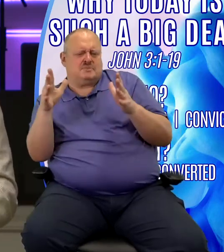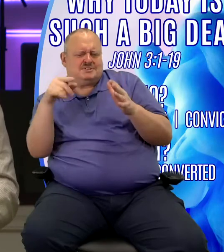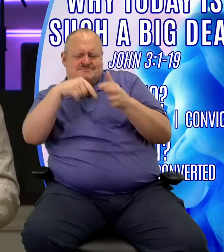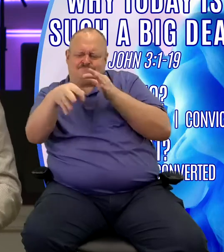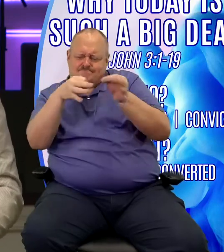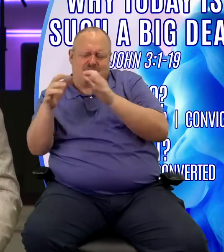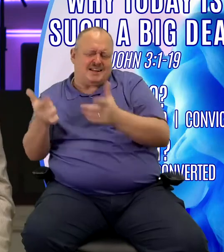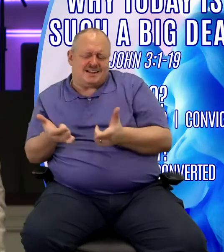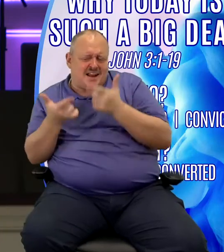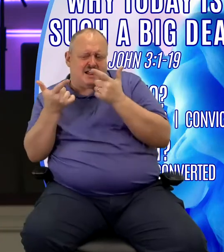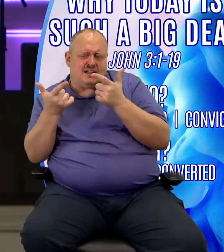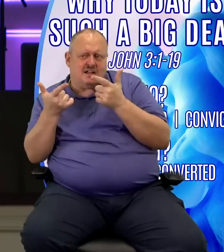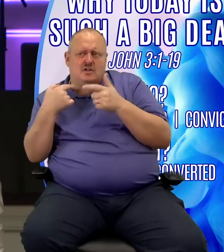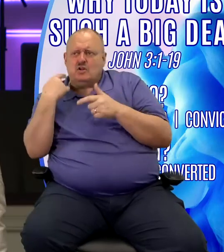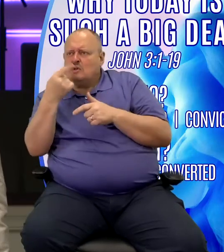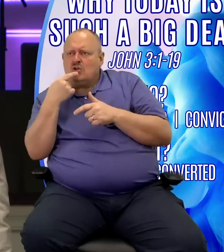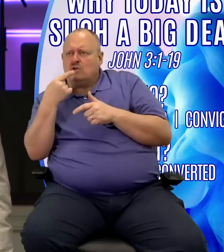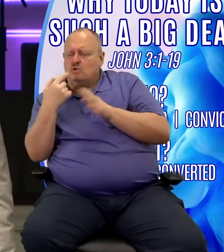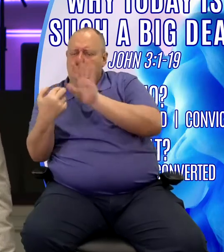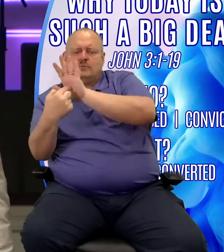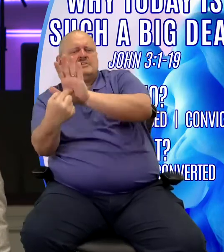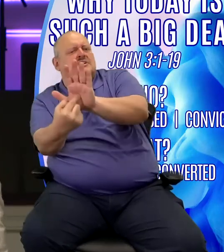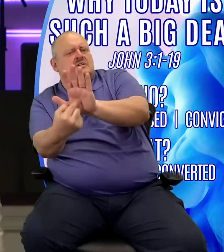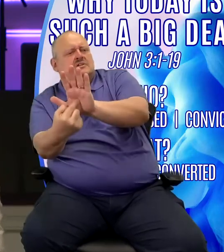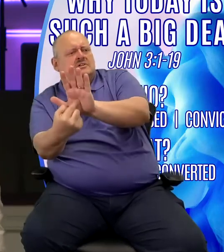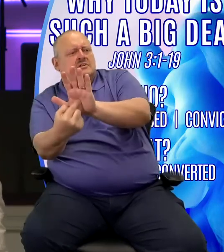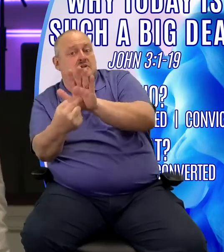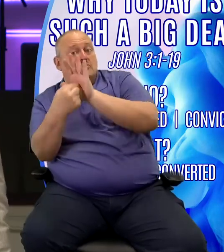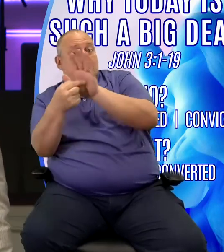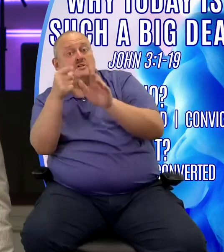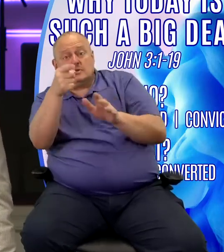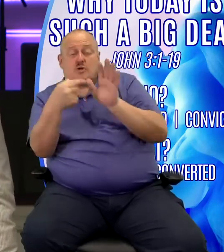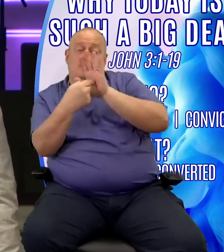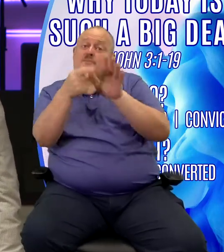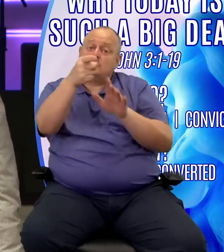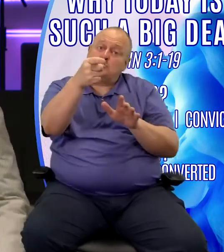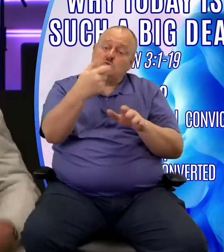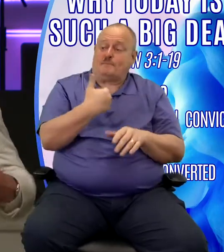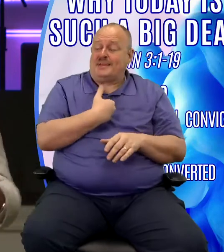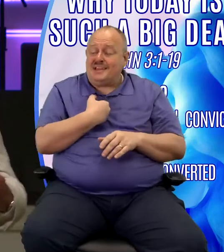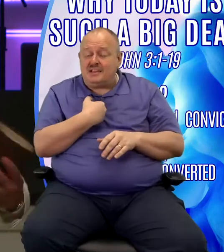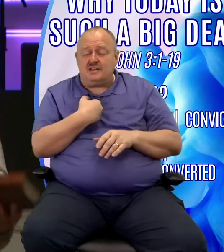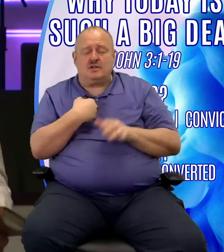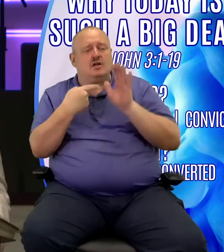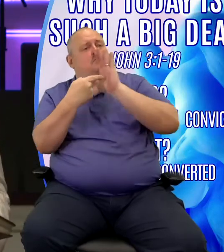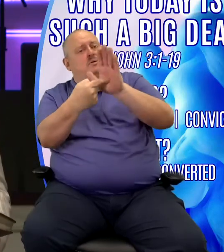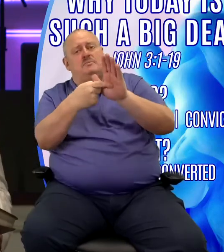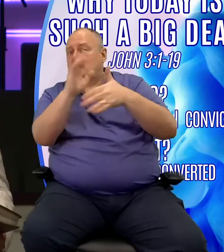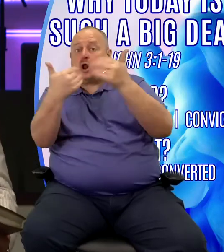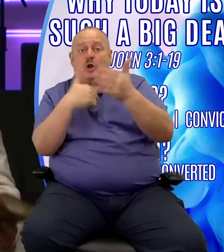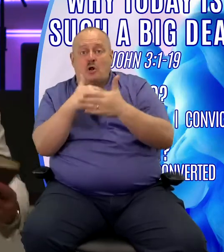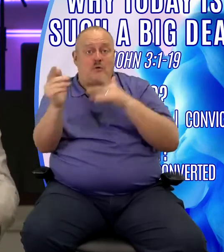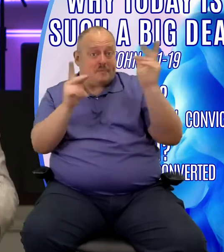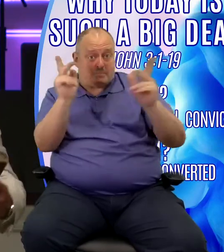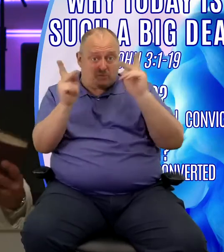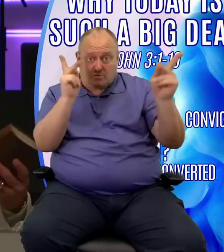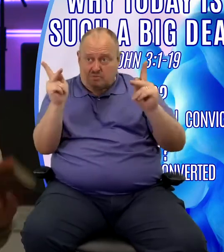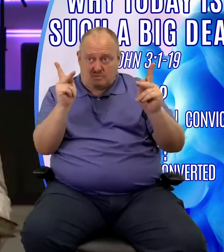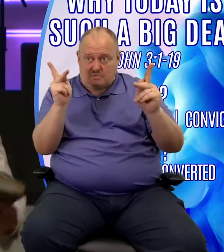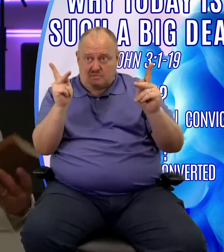his life, but who does he represent? He represents you, he represents myself, he represents all of humanity in